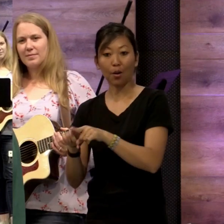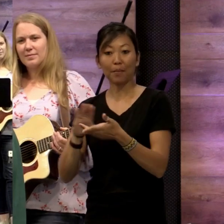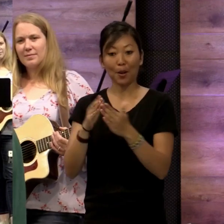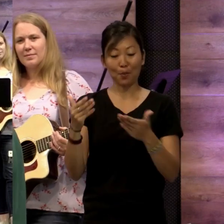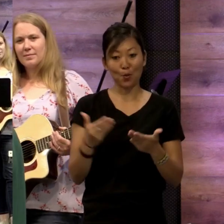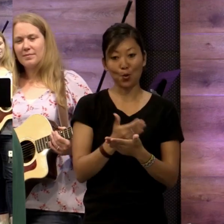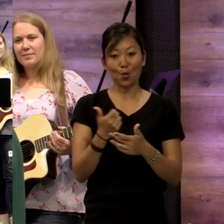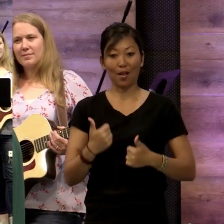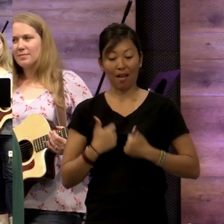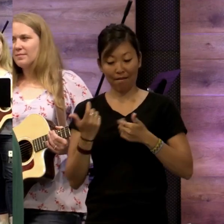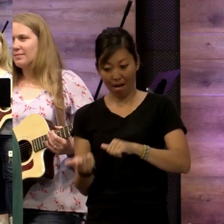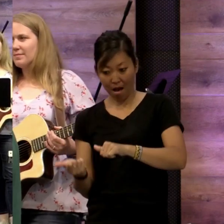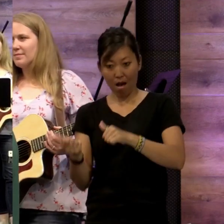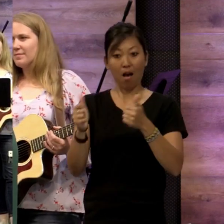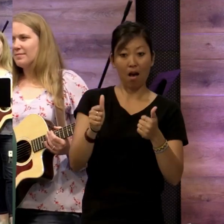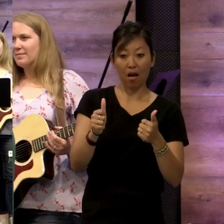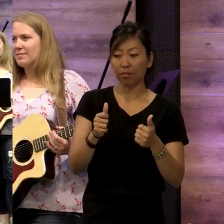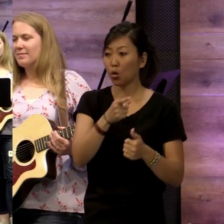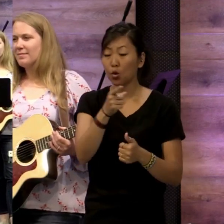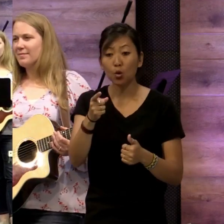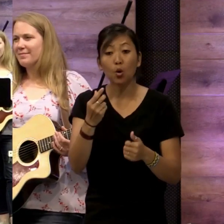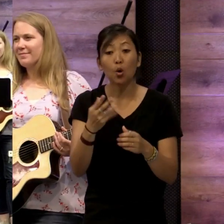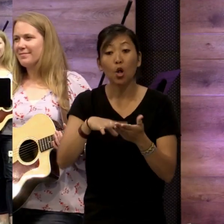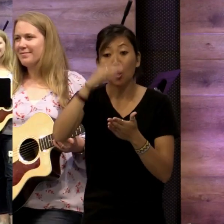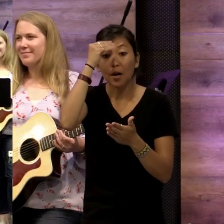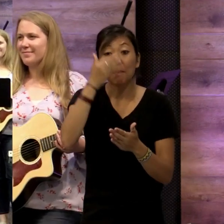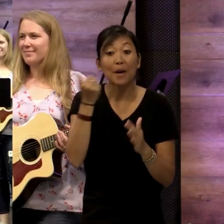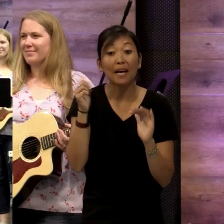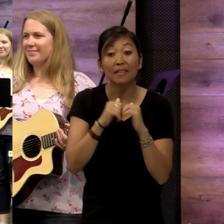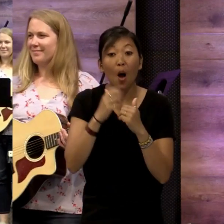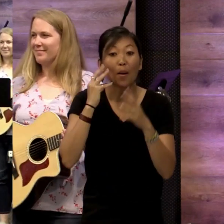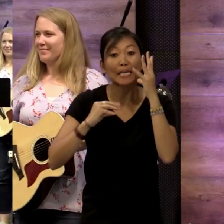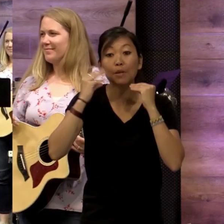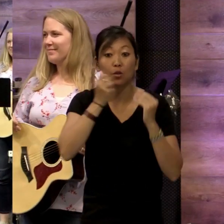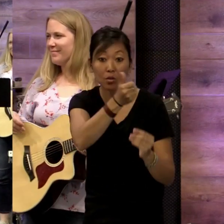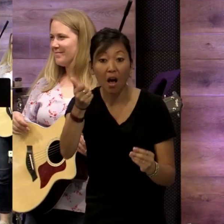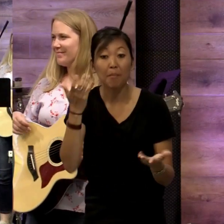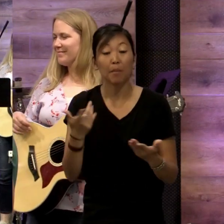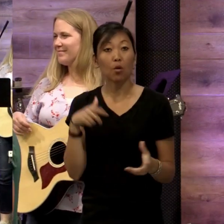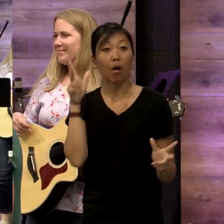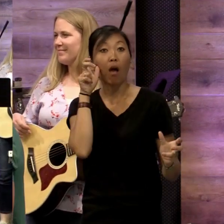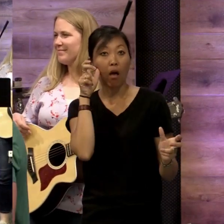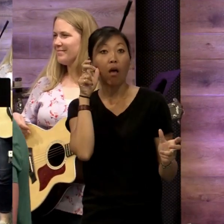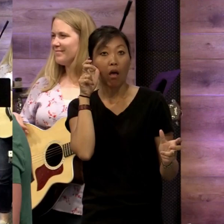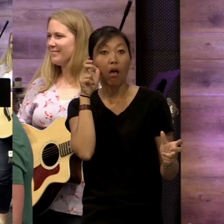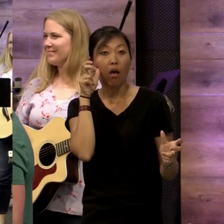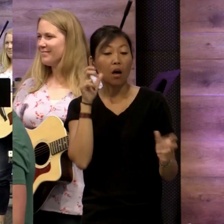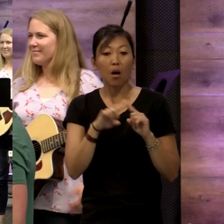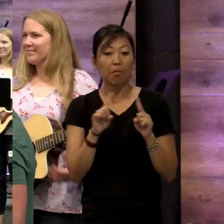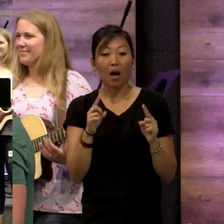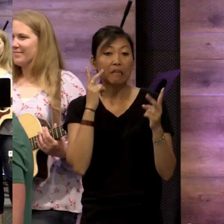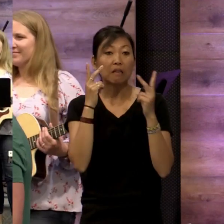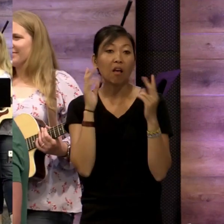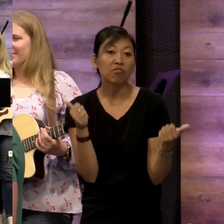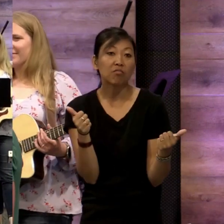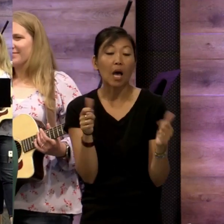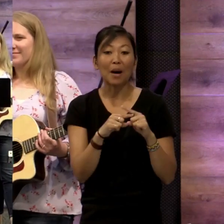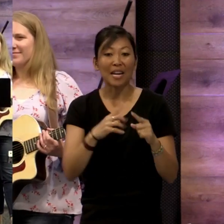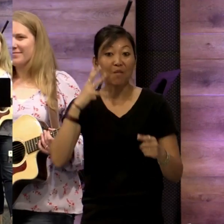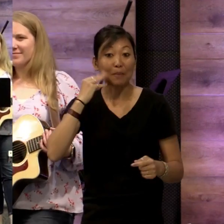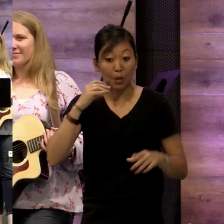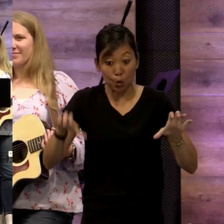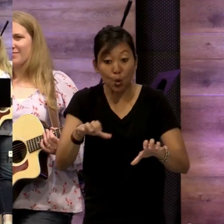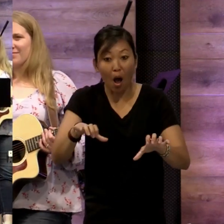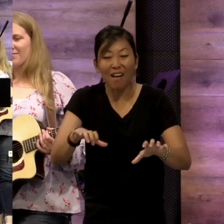in newness of life." Any experiential learners among us? Like, you can hear something, or maybe you can see something, but like when you experience it, you're